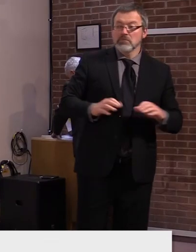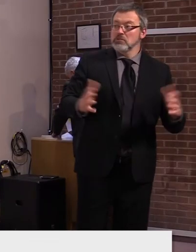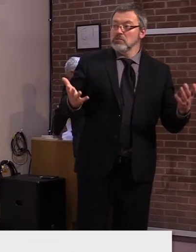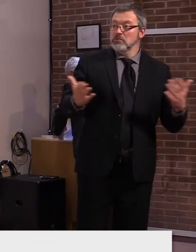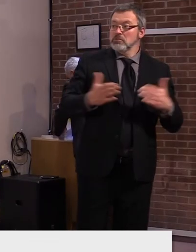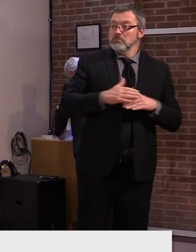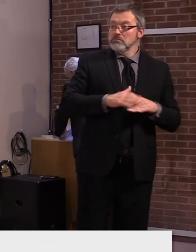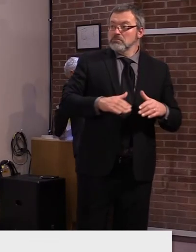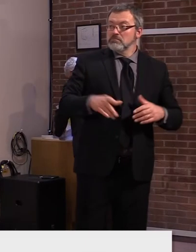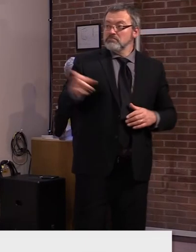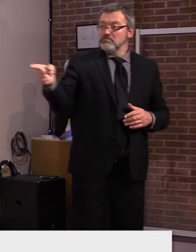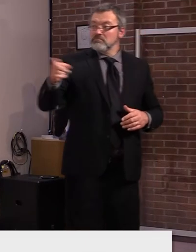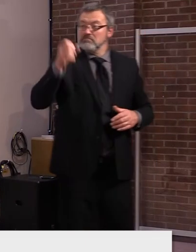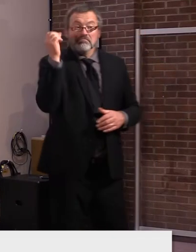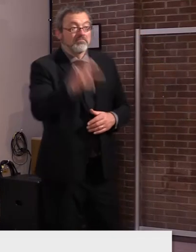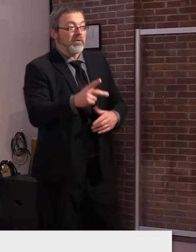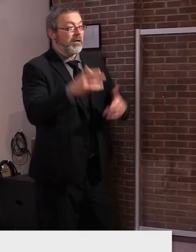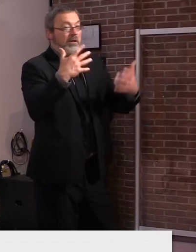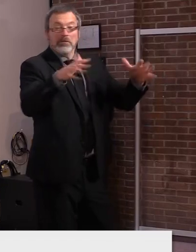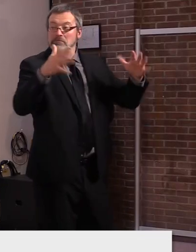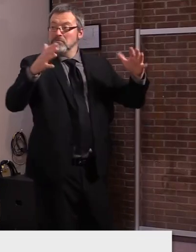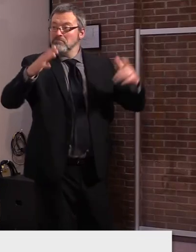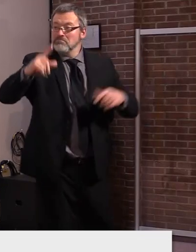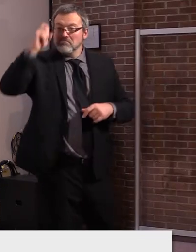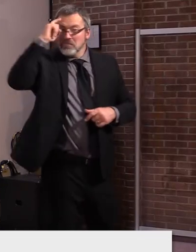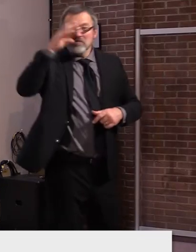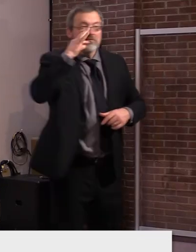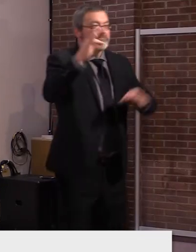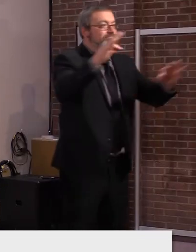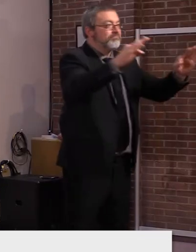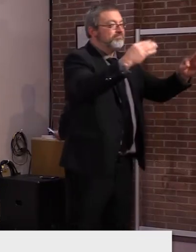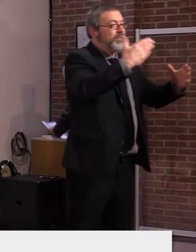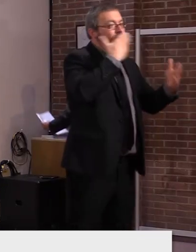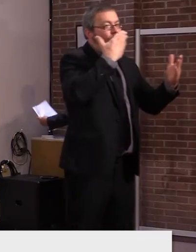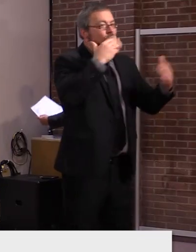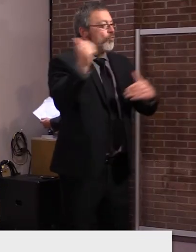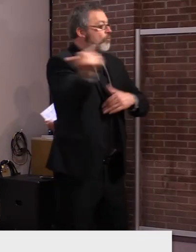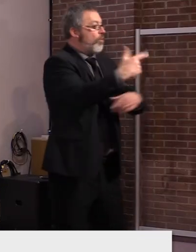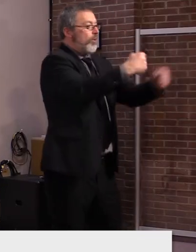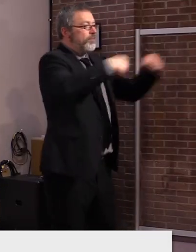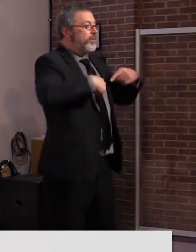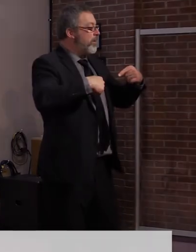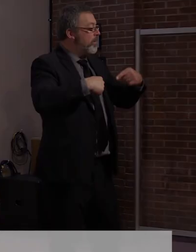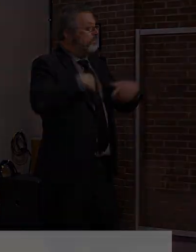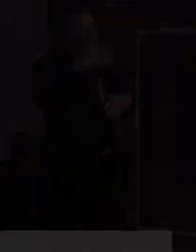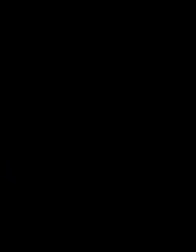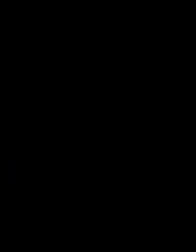That's it. Okay. Thank you very much, and we'll see you again next Tuesday.